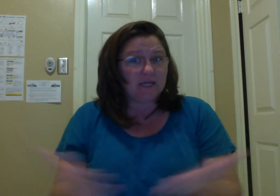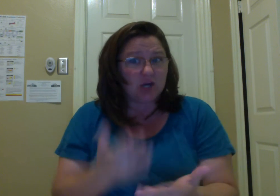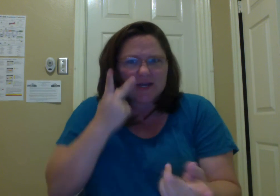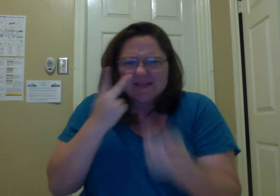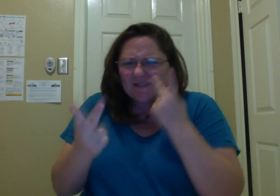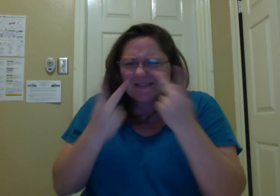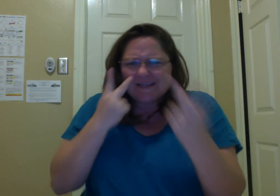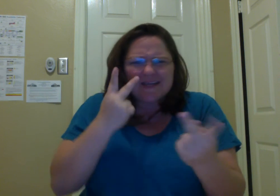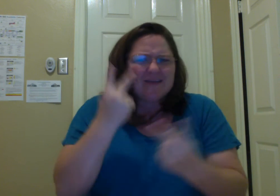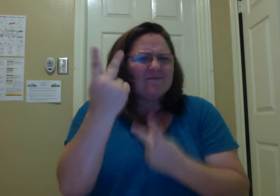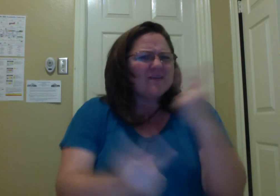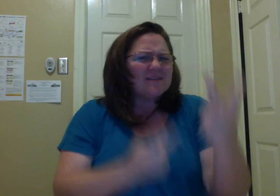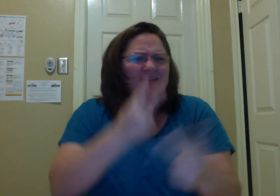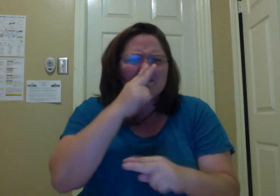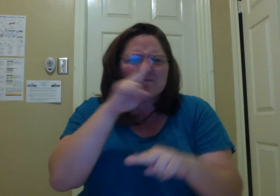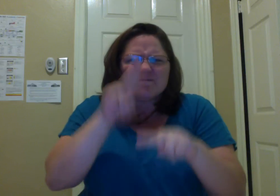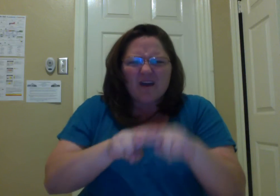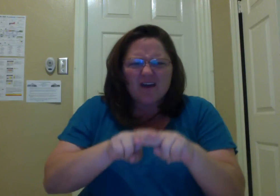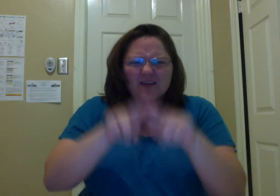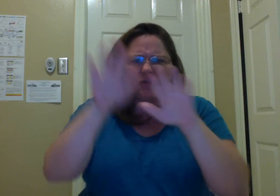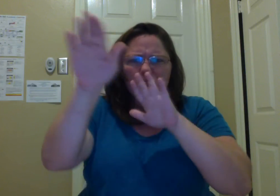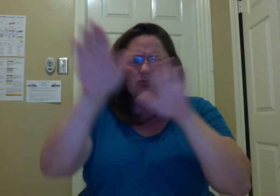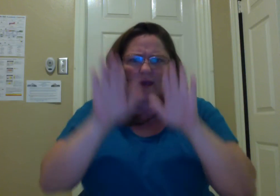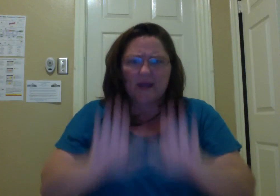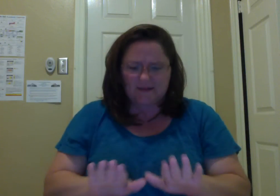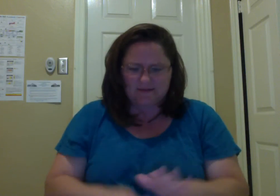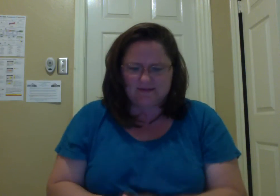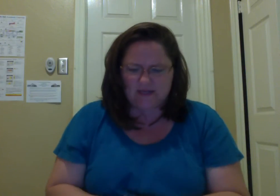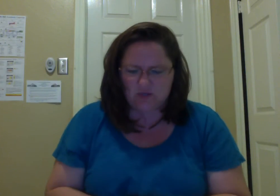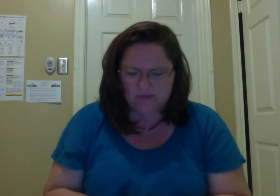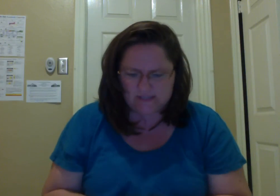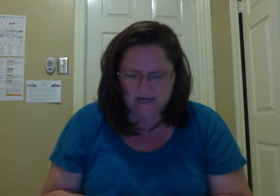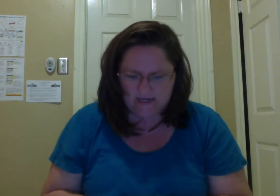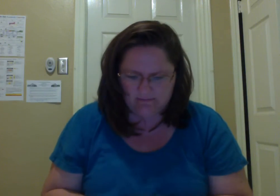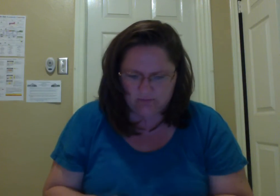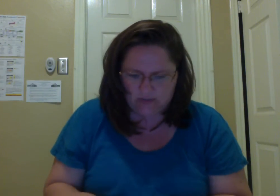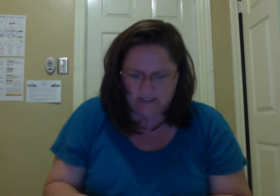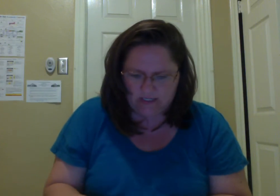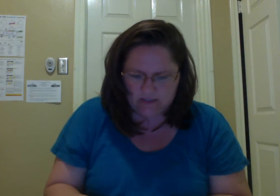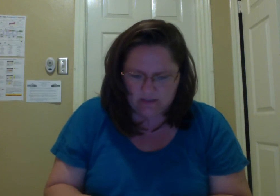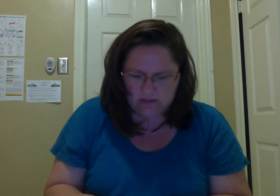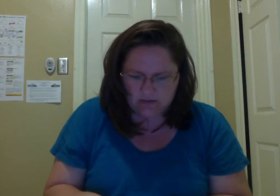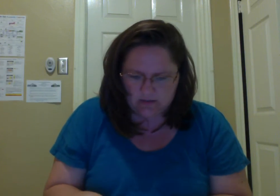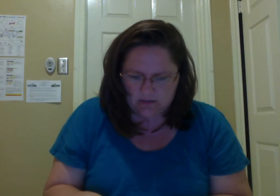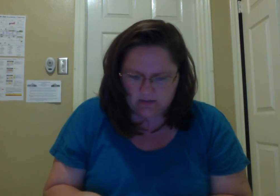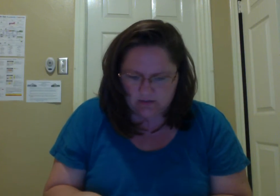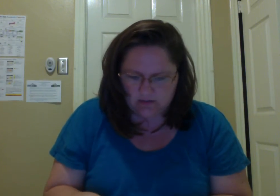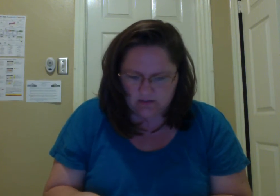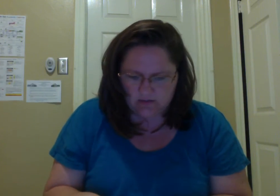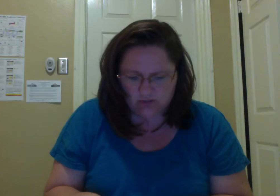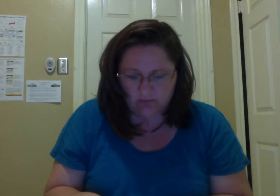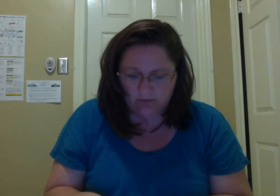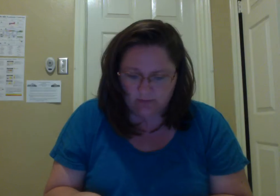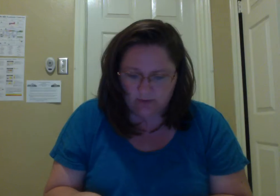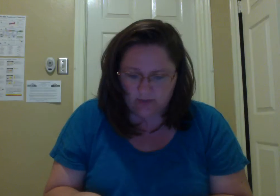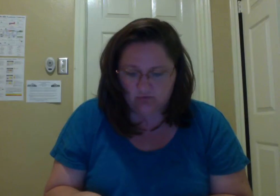here. See, visit, fun, great. That's how you would sign it. Okay? Did you like your birthday party? It was great